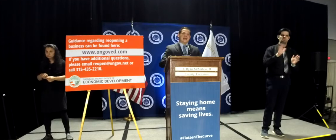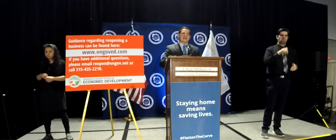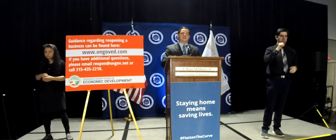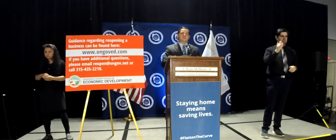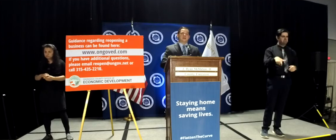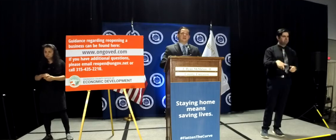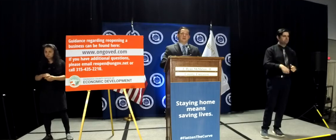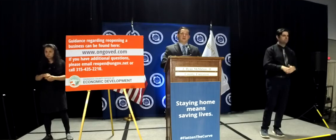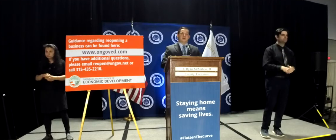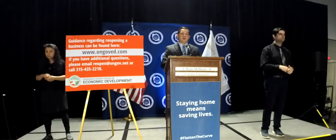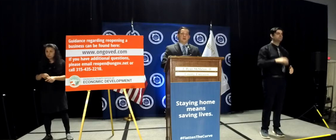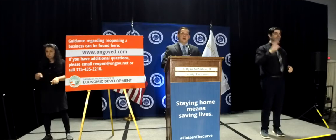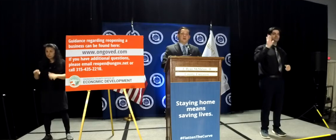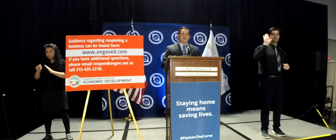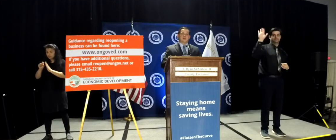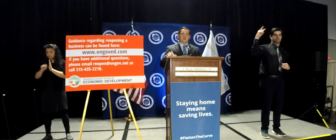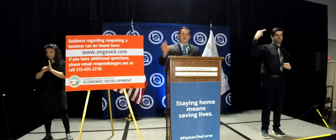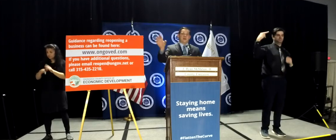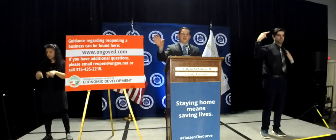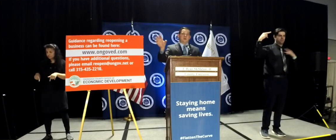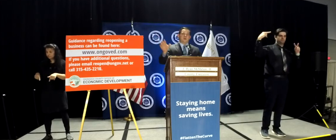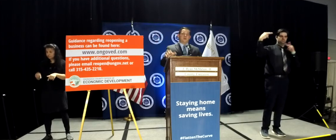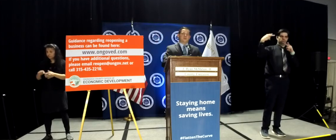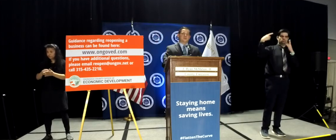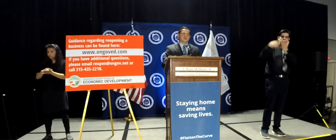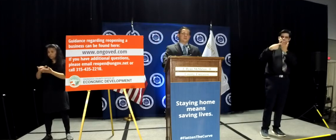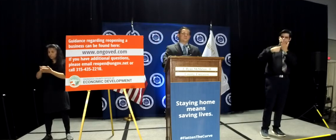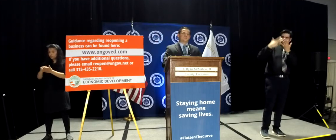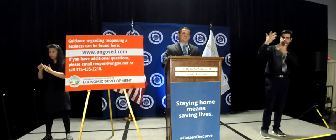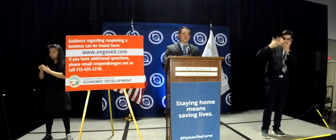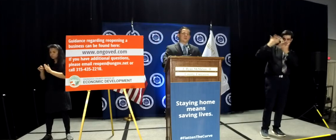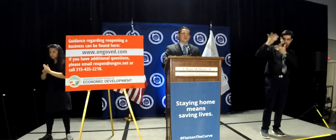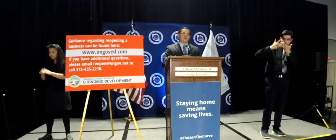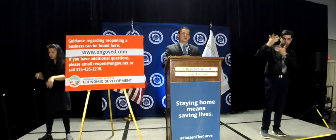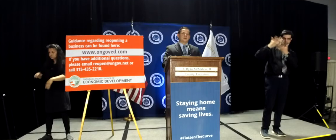state hasn't had to be here the same way they've had to be in other regions,